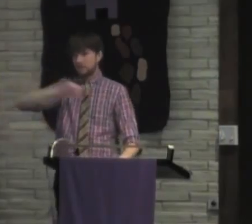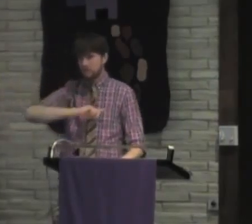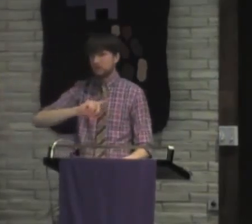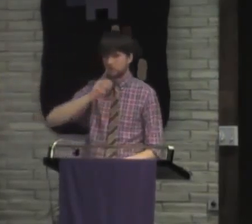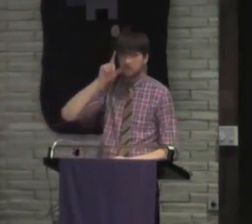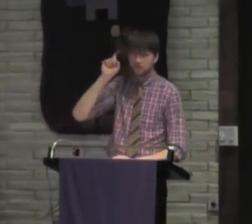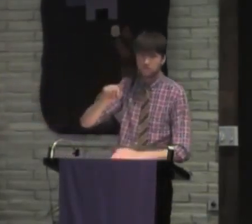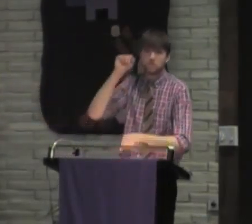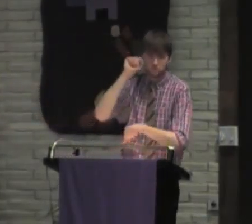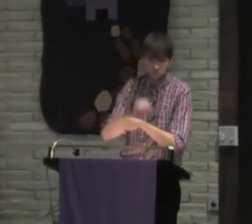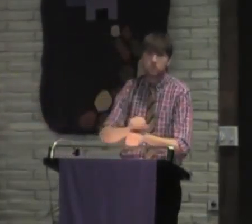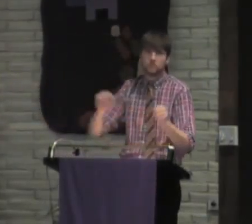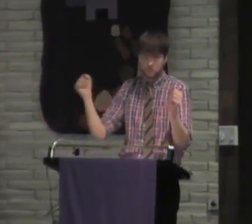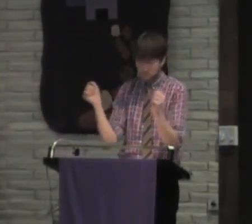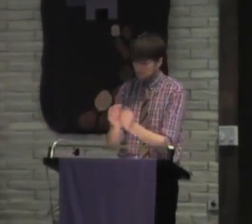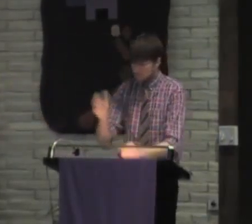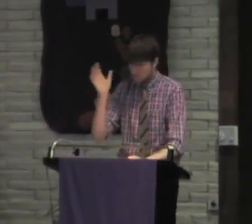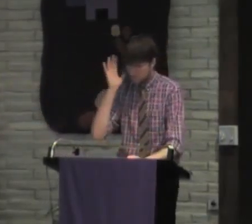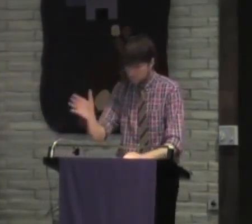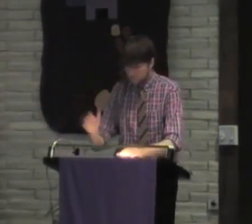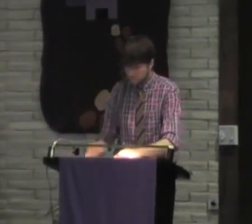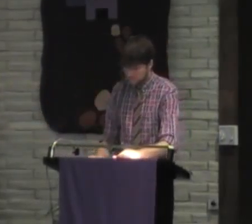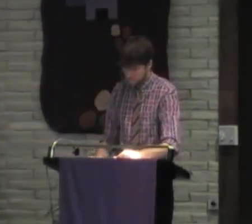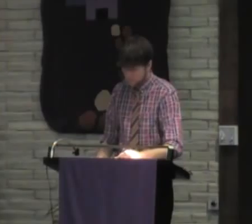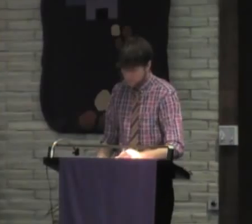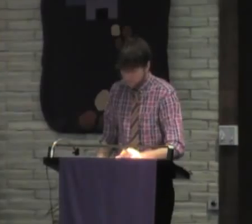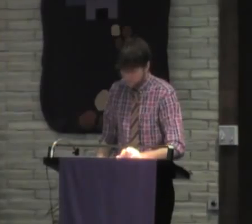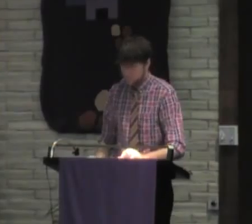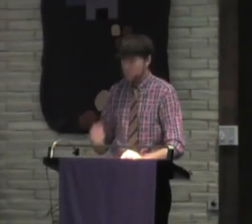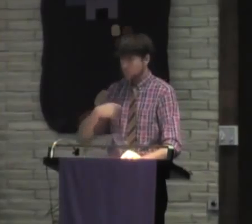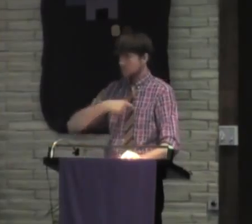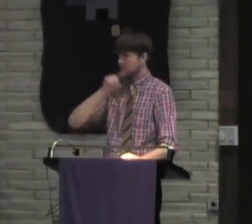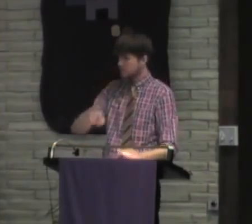rebuild. And we have to work together.